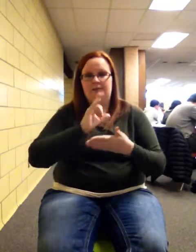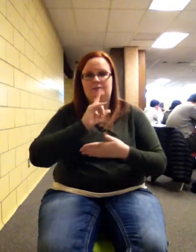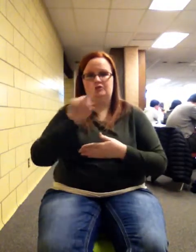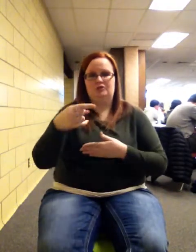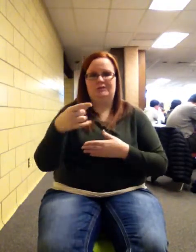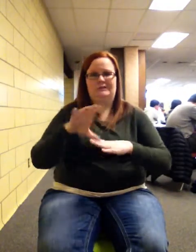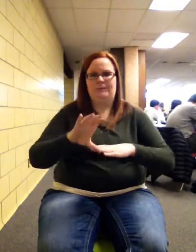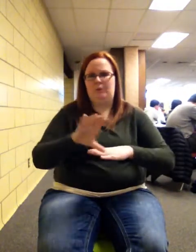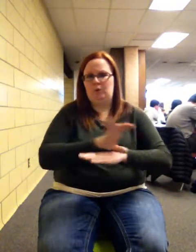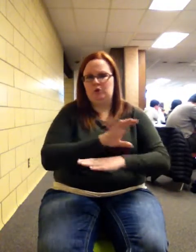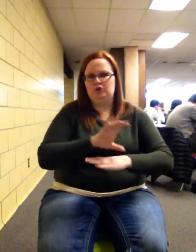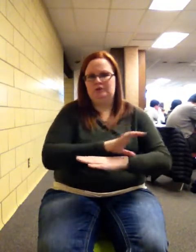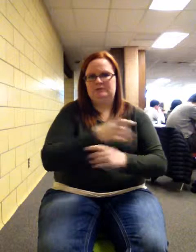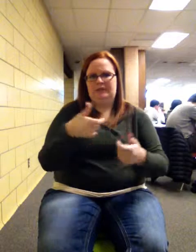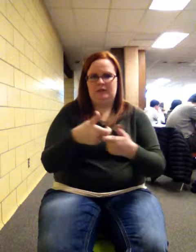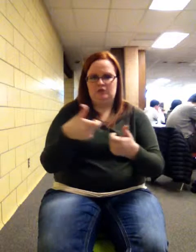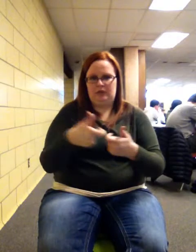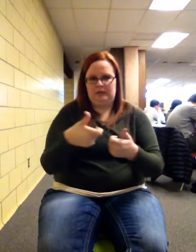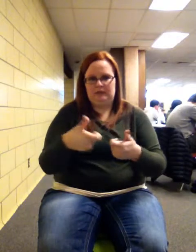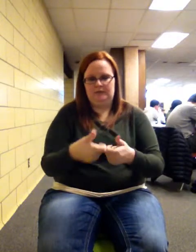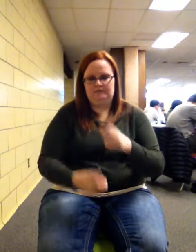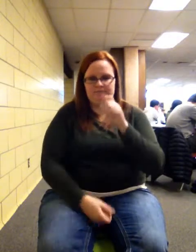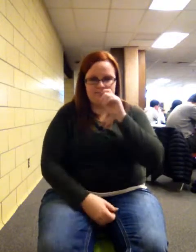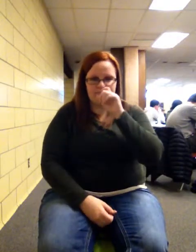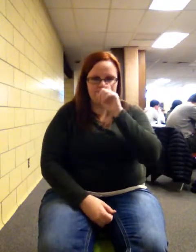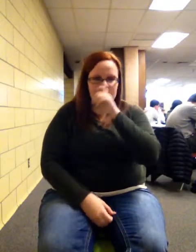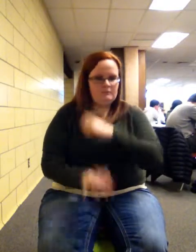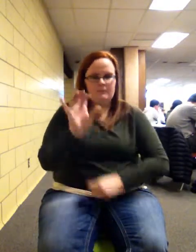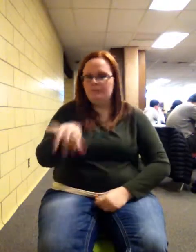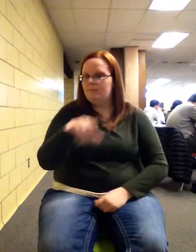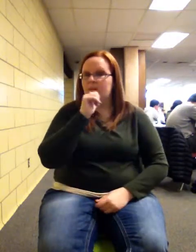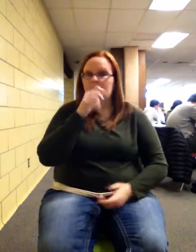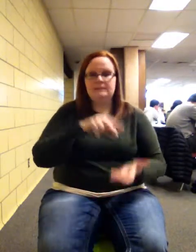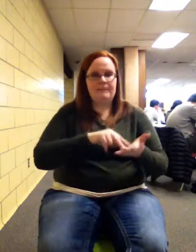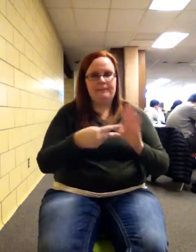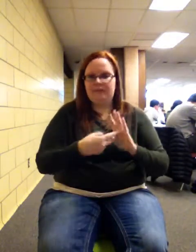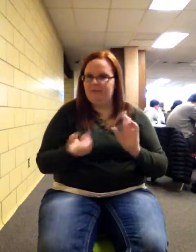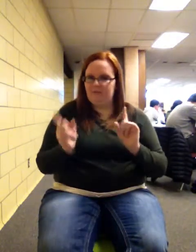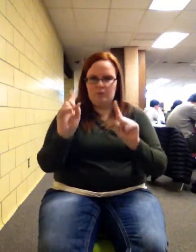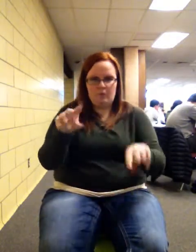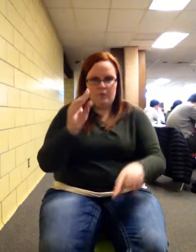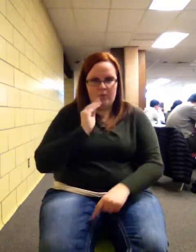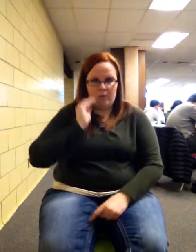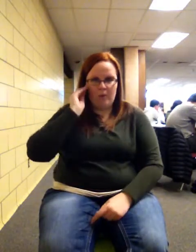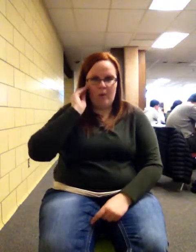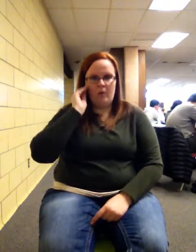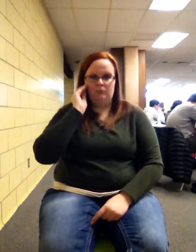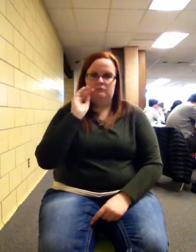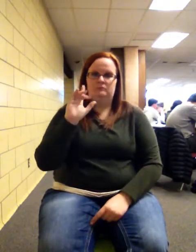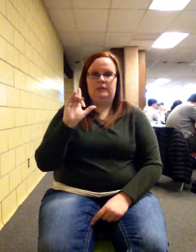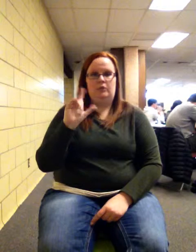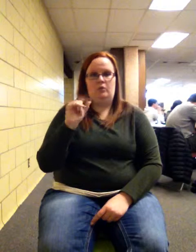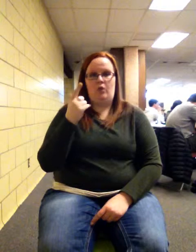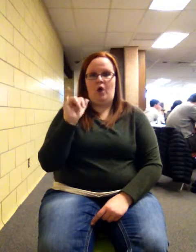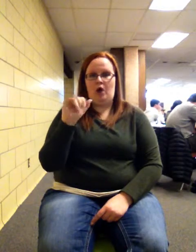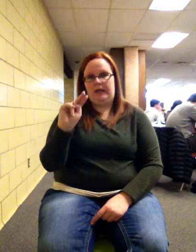computers, electronically. That doesn't mean that if you go home and you log into your computer and you use some